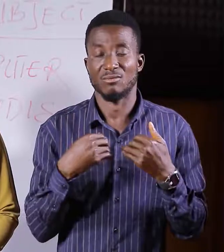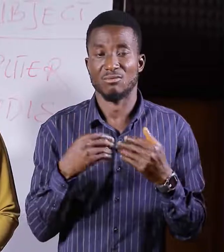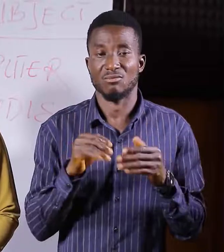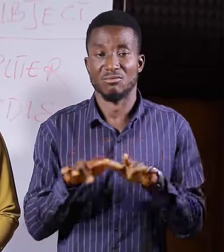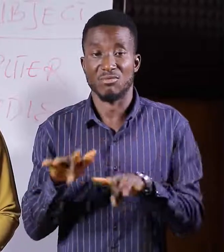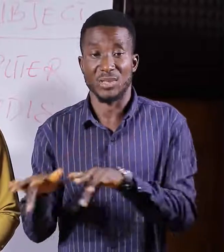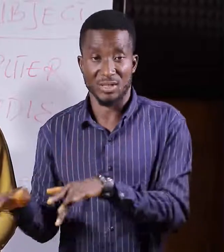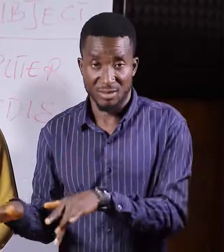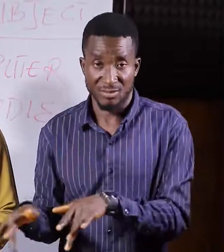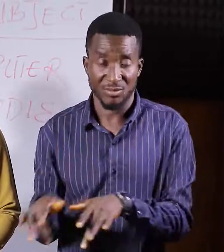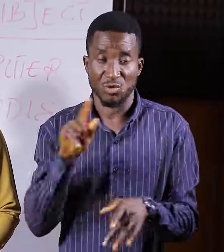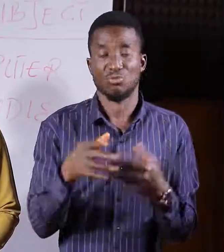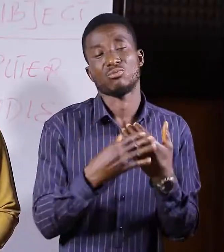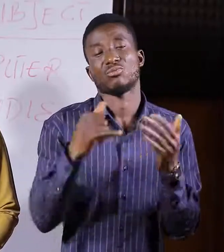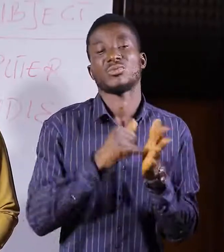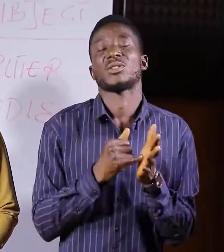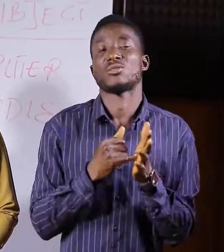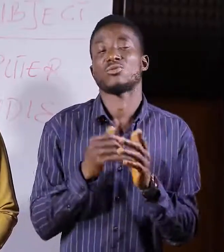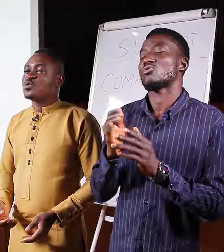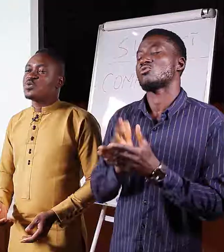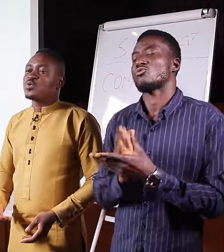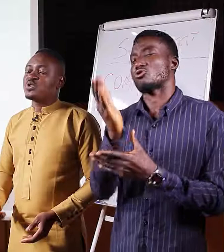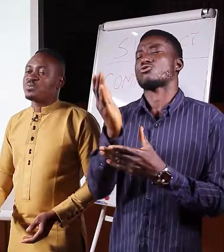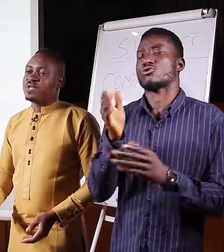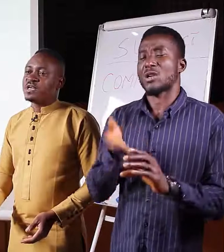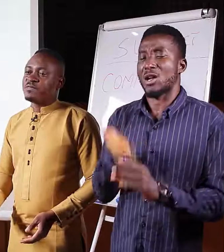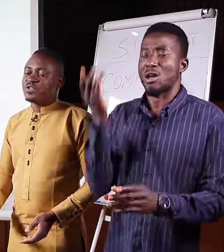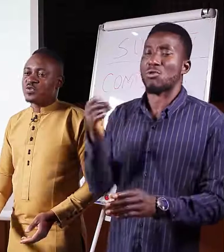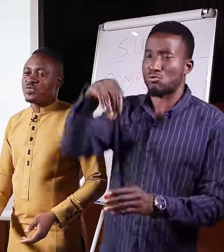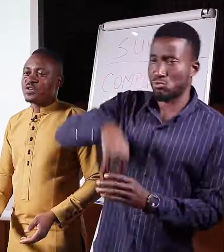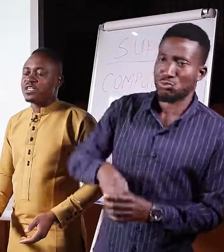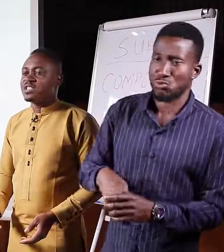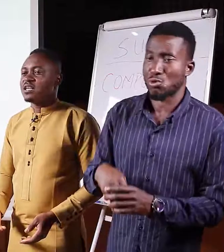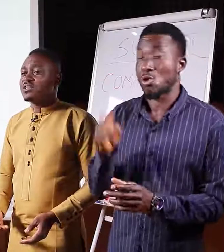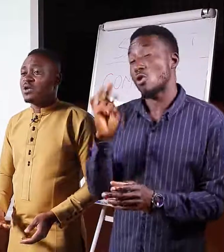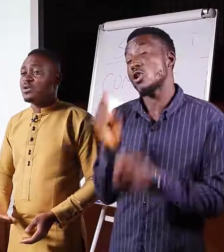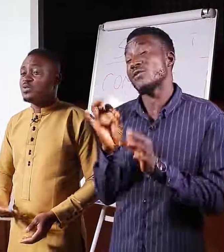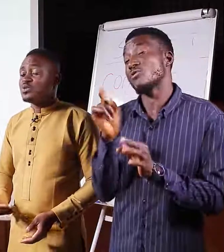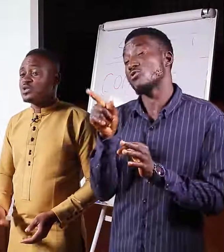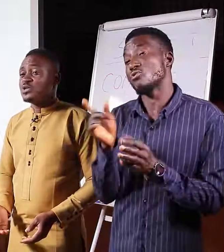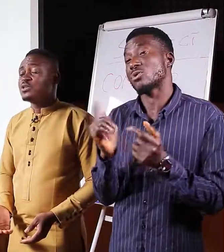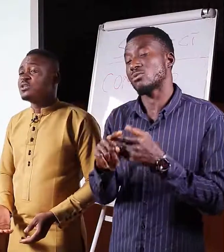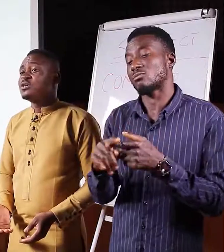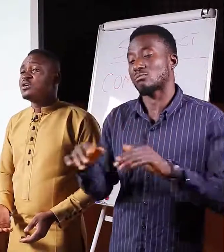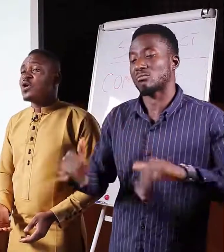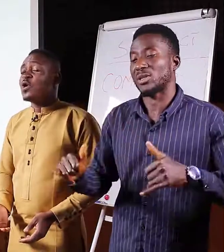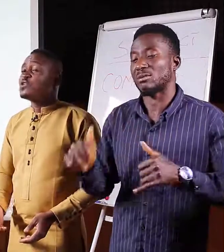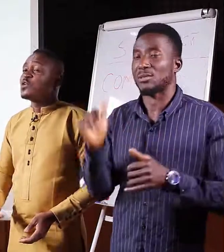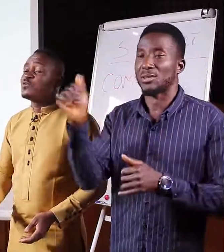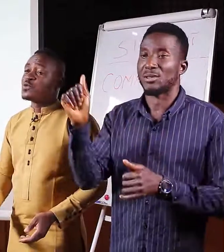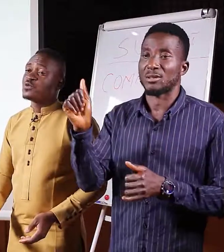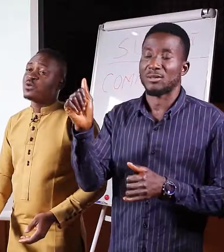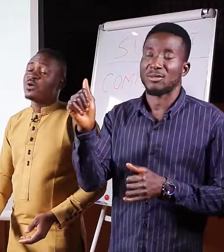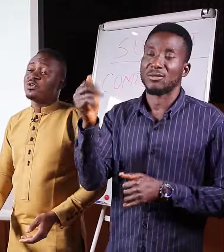output device. Likewise, you also want to play a video, for instance, or an audio on